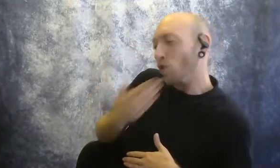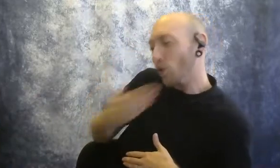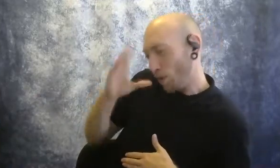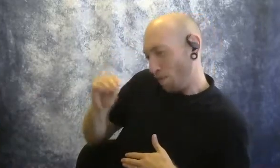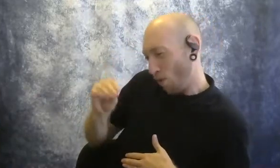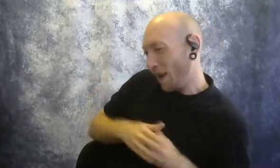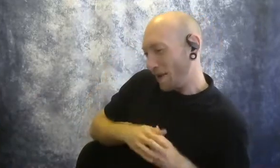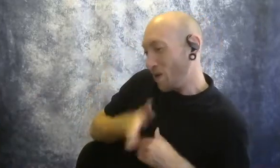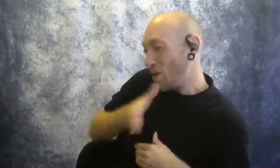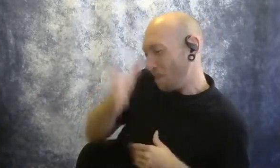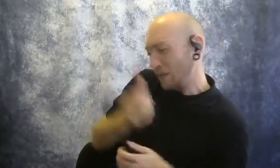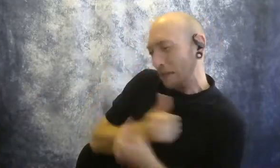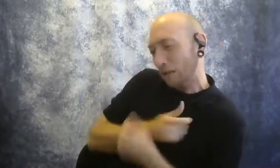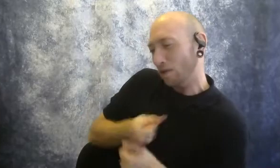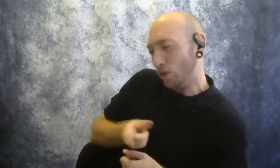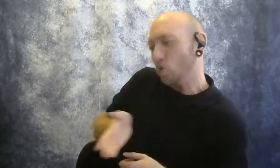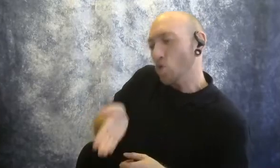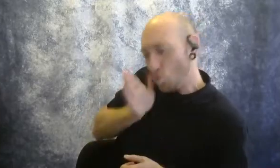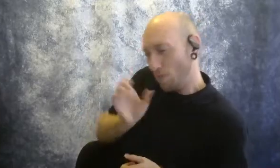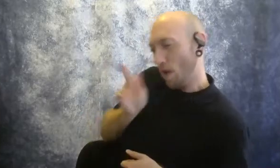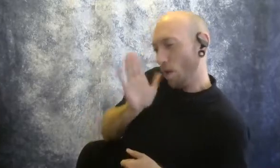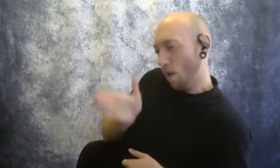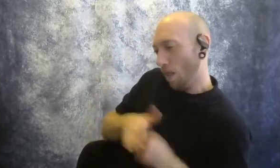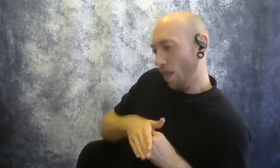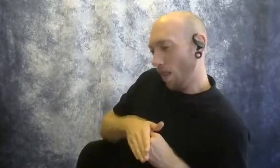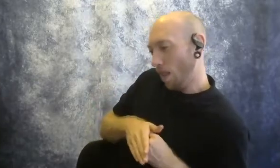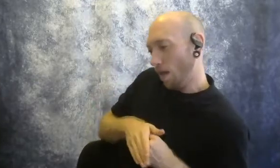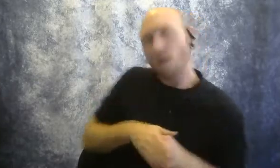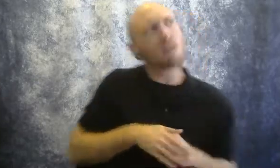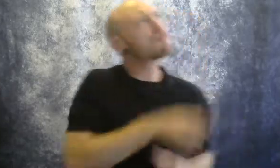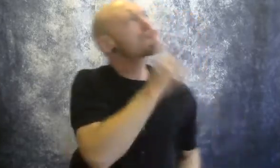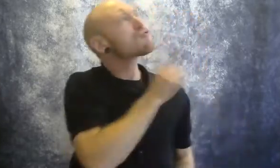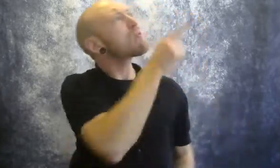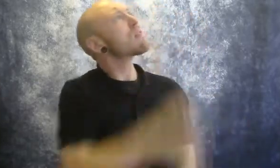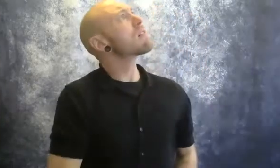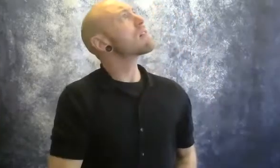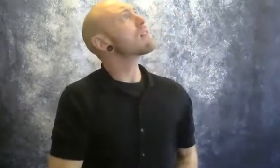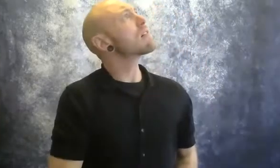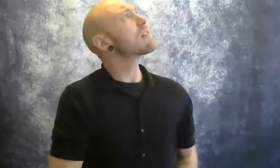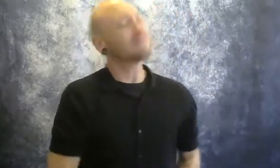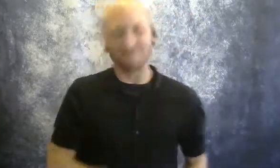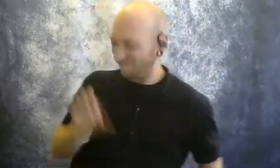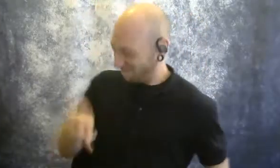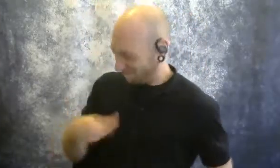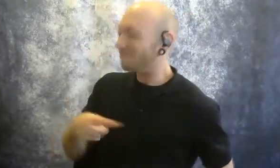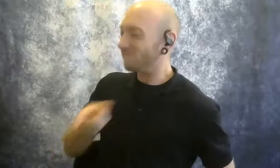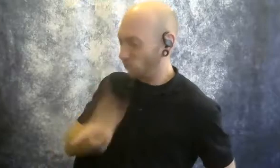not because of you. I know you're a good boy, and your parents love you, and you'll be okay. Timmy says, are you